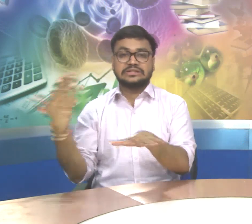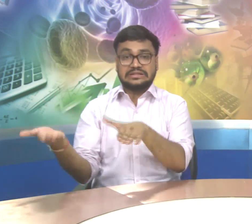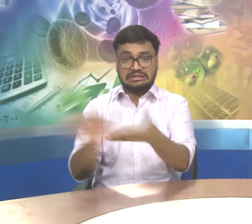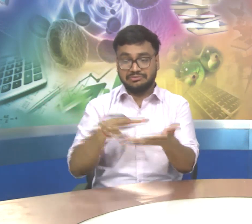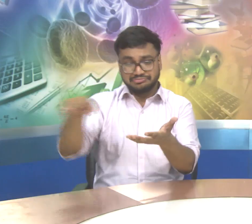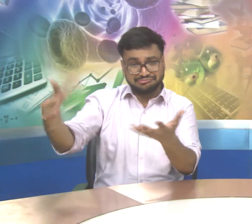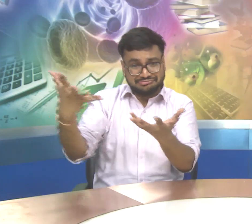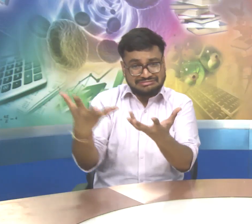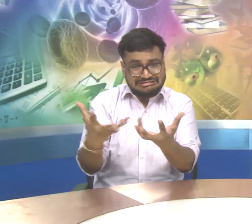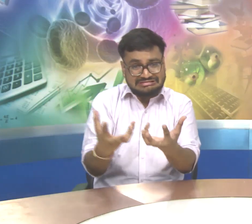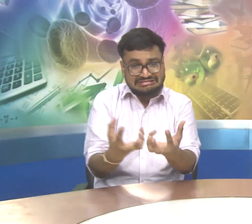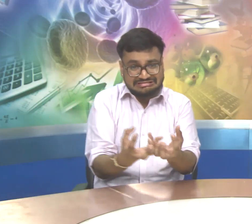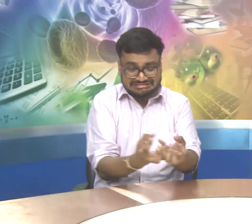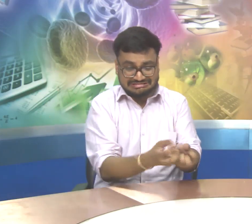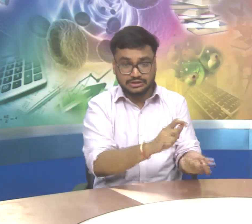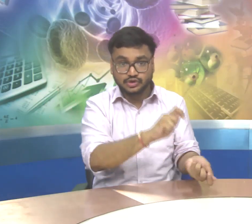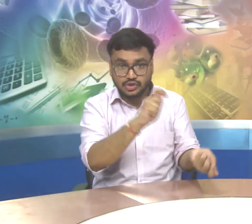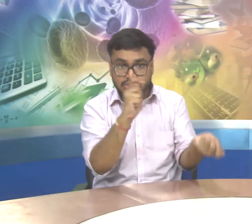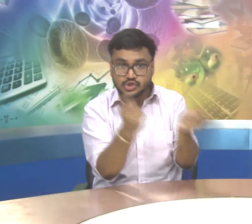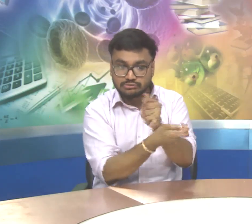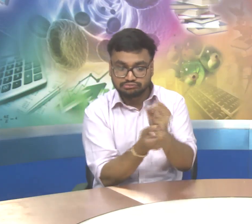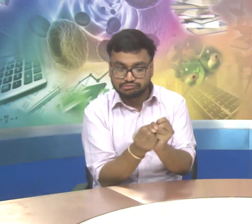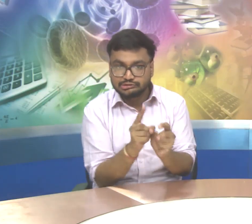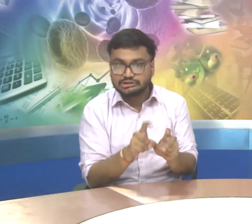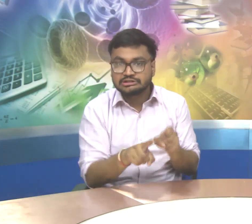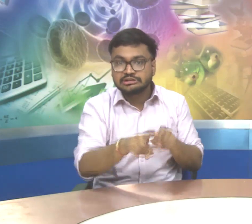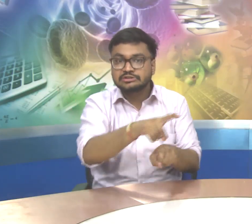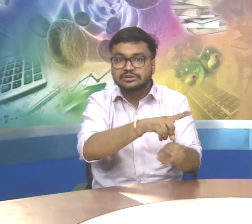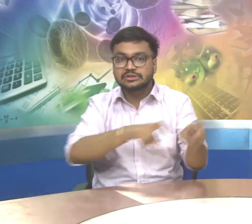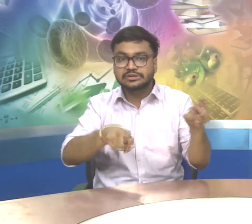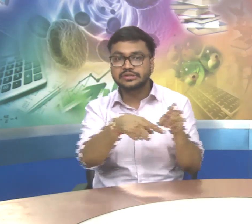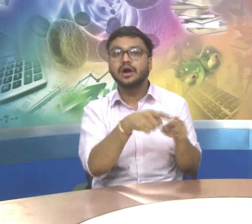They also break down waste and dead plants and animals